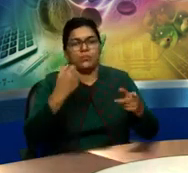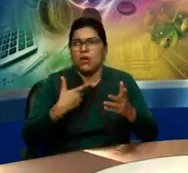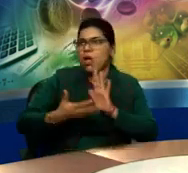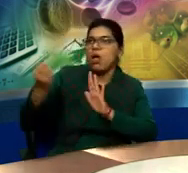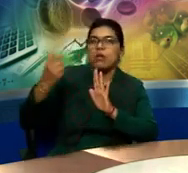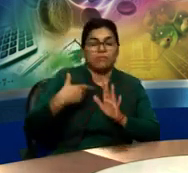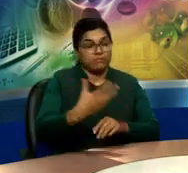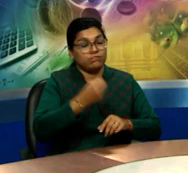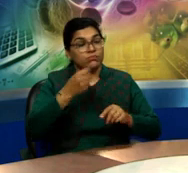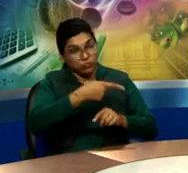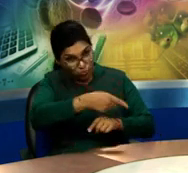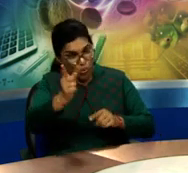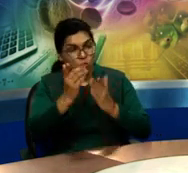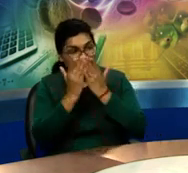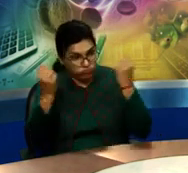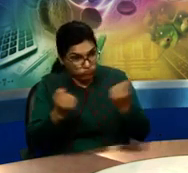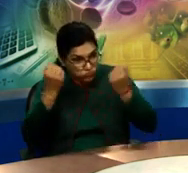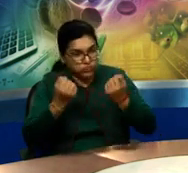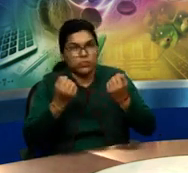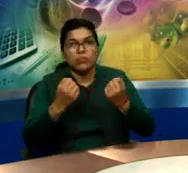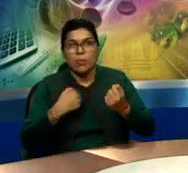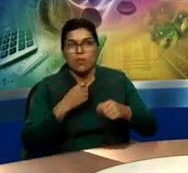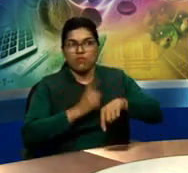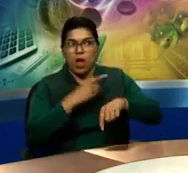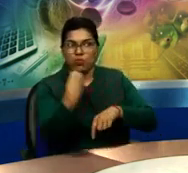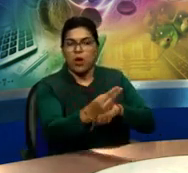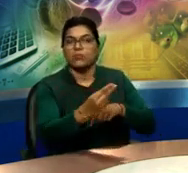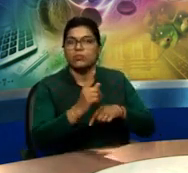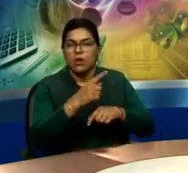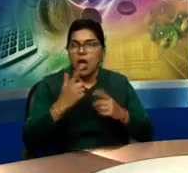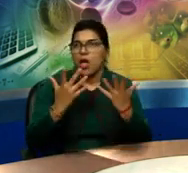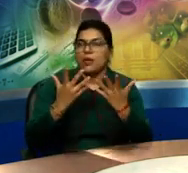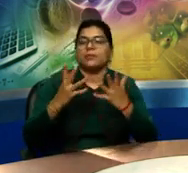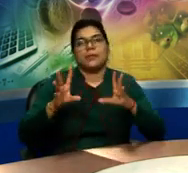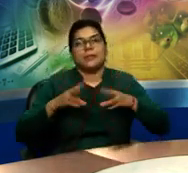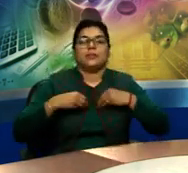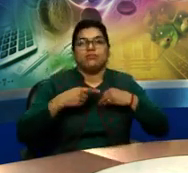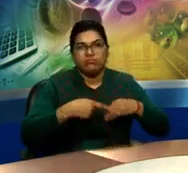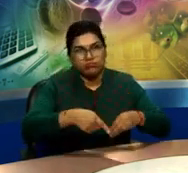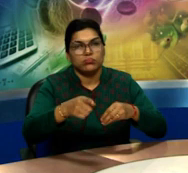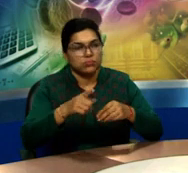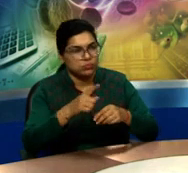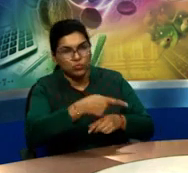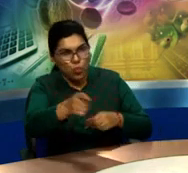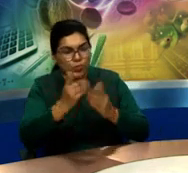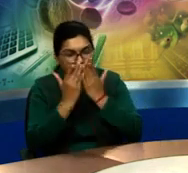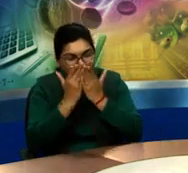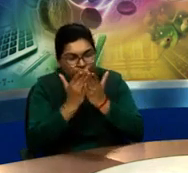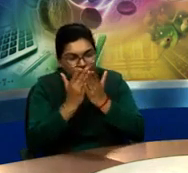a right way. What should be done, what should not be done, what would lead to the punishment, what would lead to the